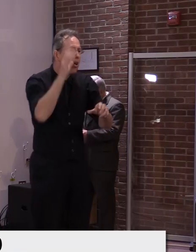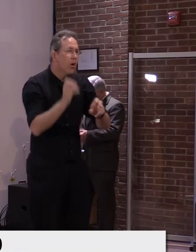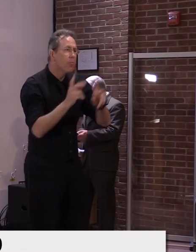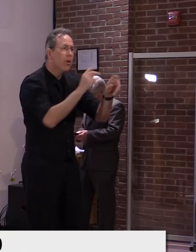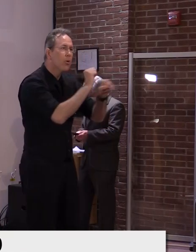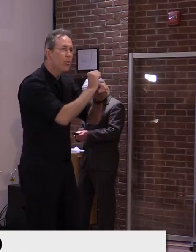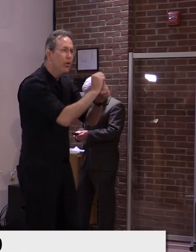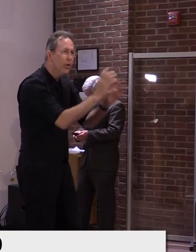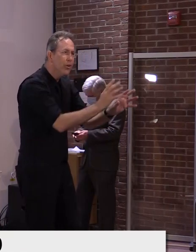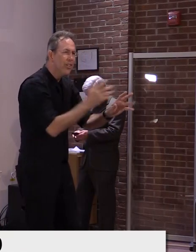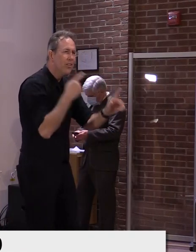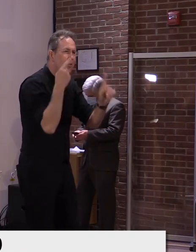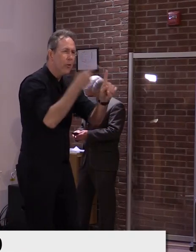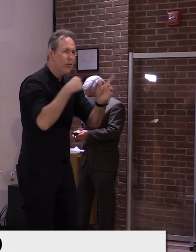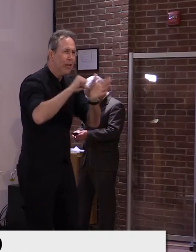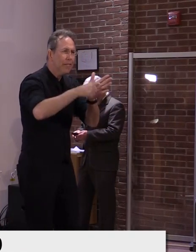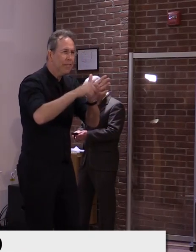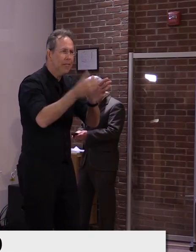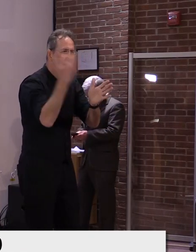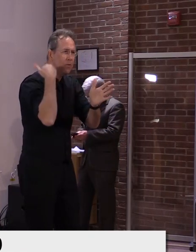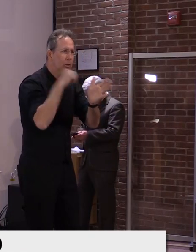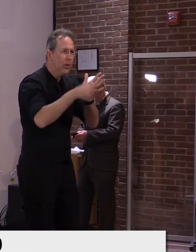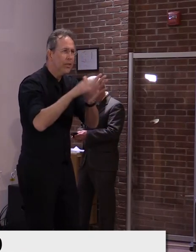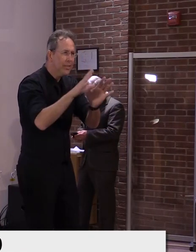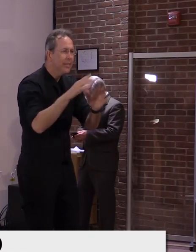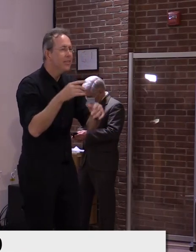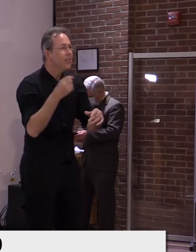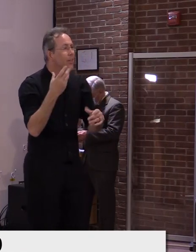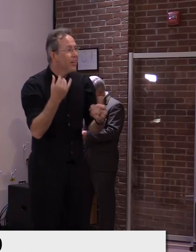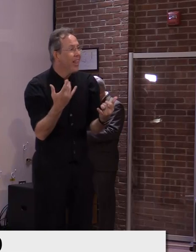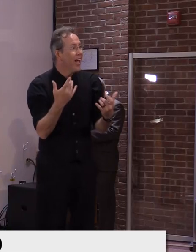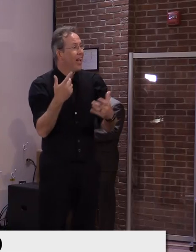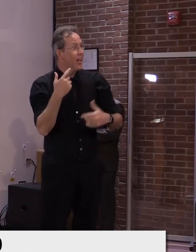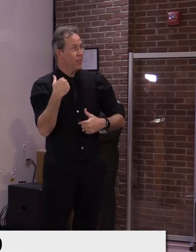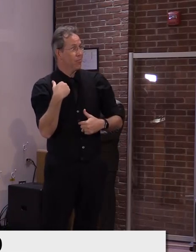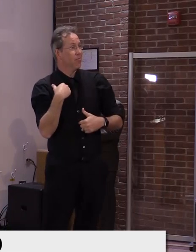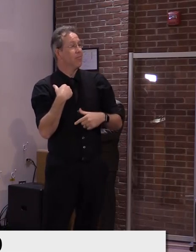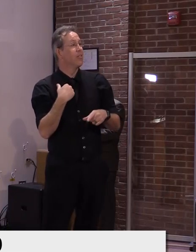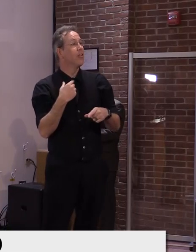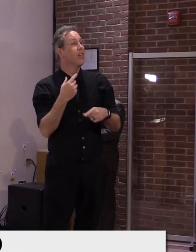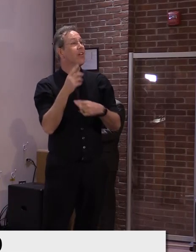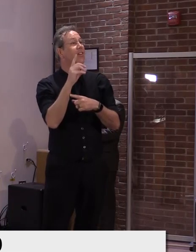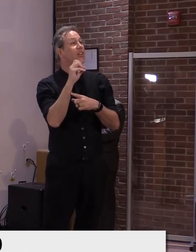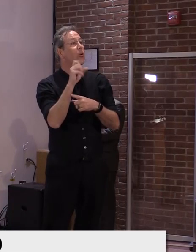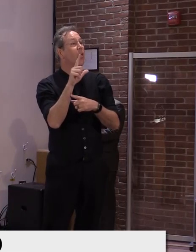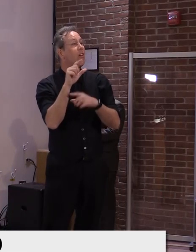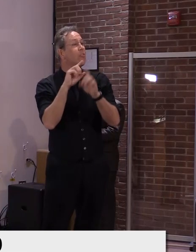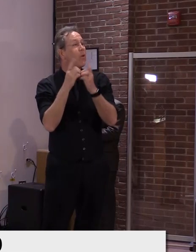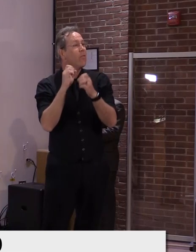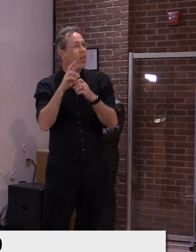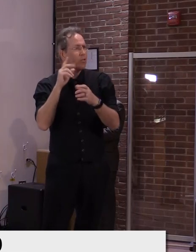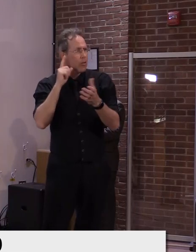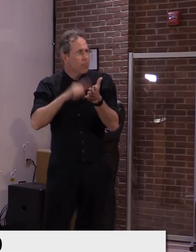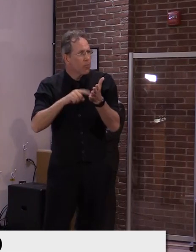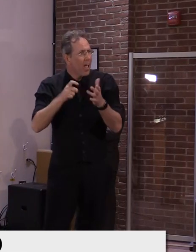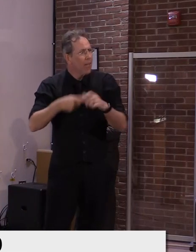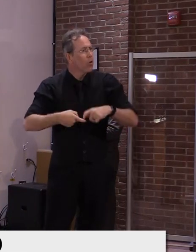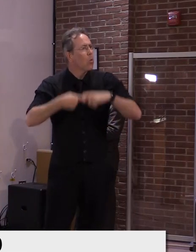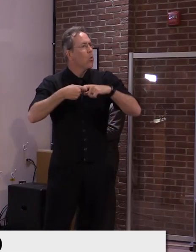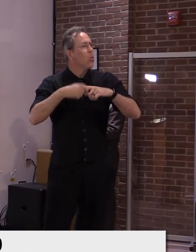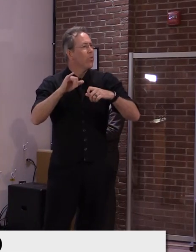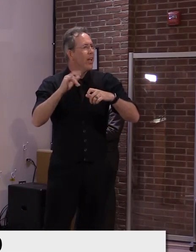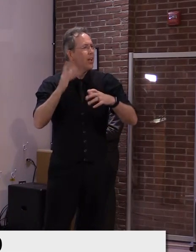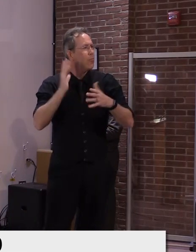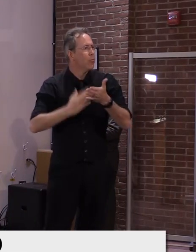know, we've been able to vaccinate the majority of the school staff. We announced the